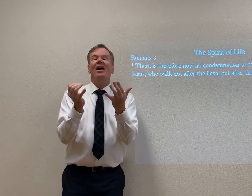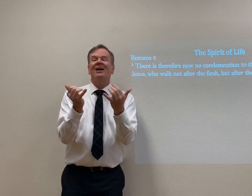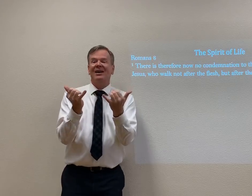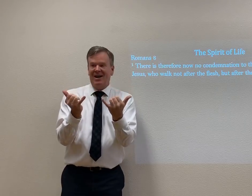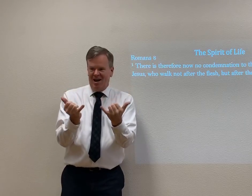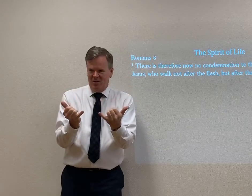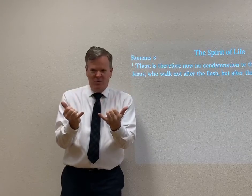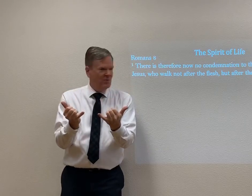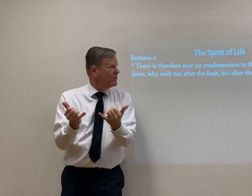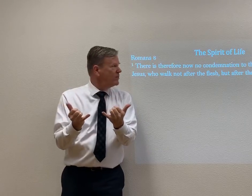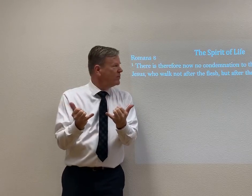now